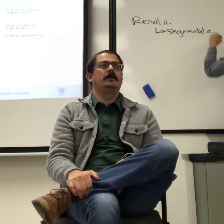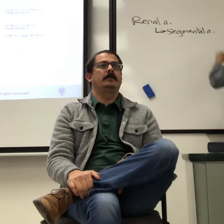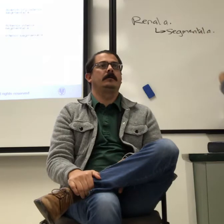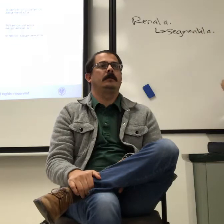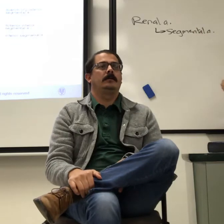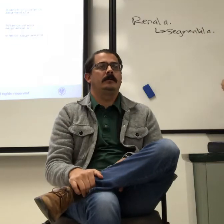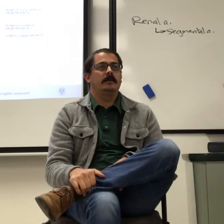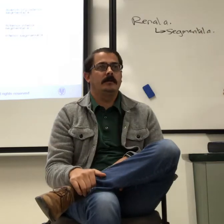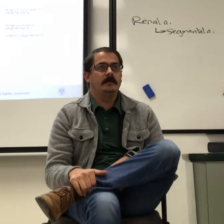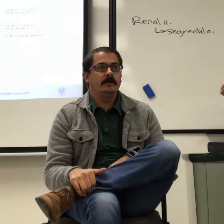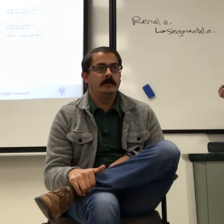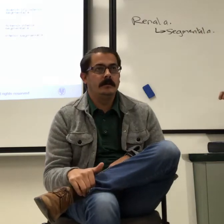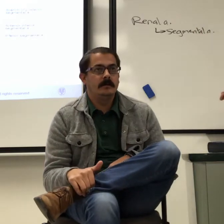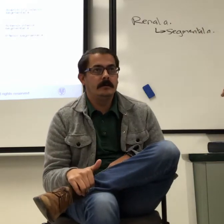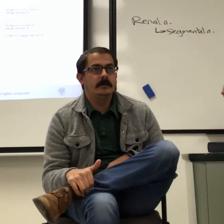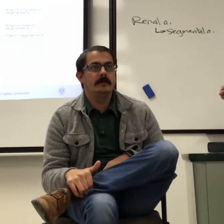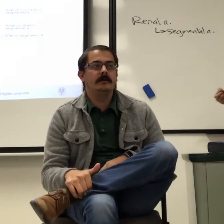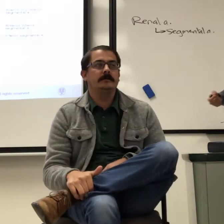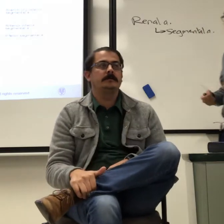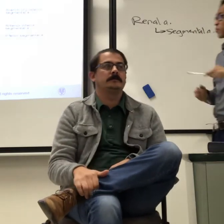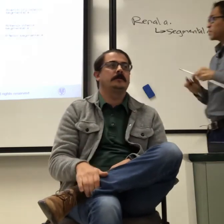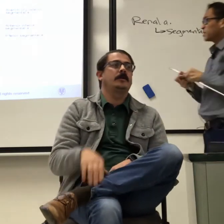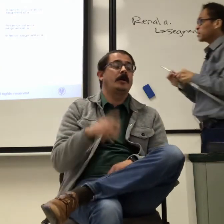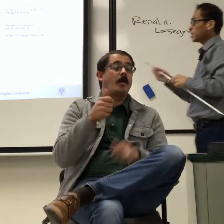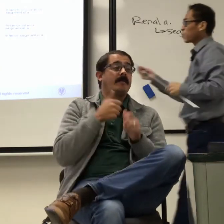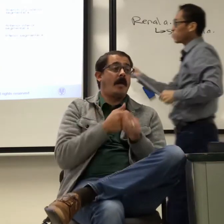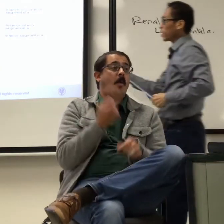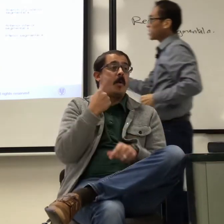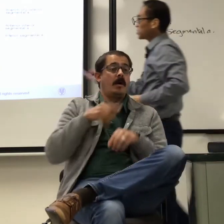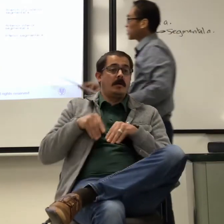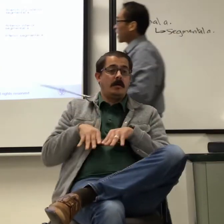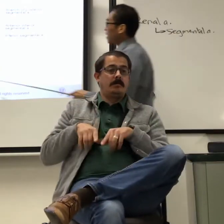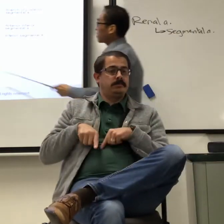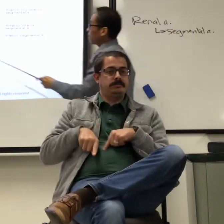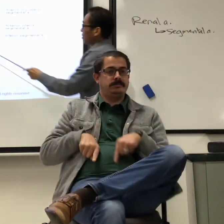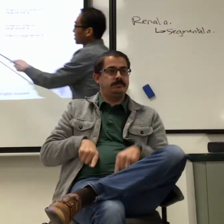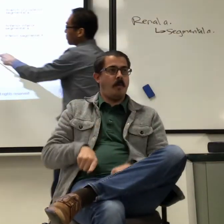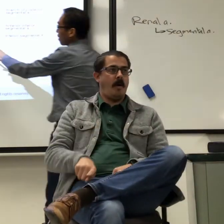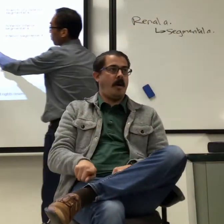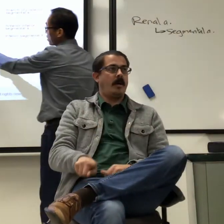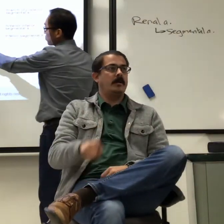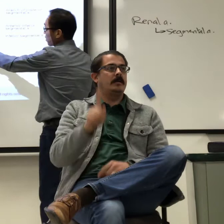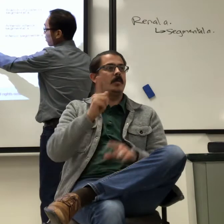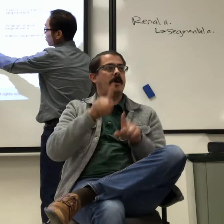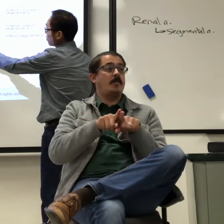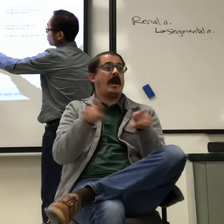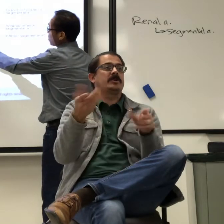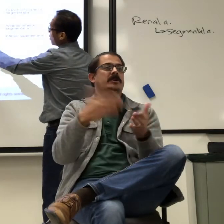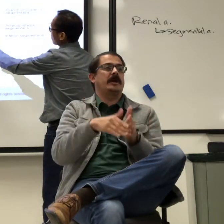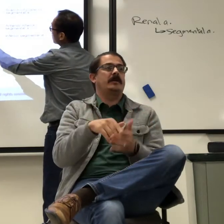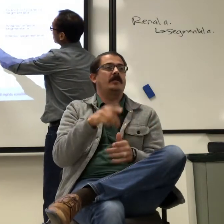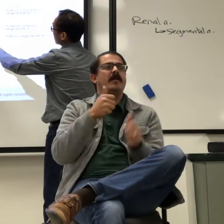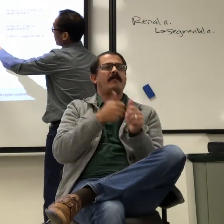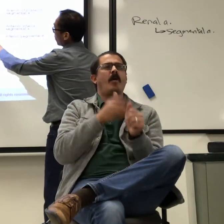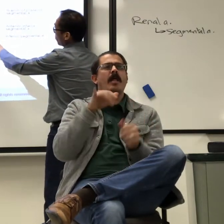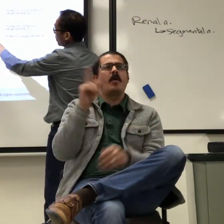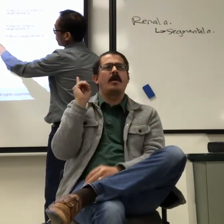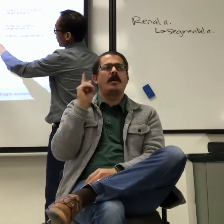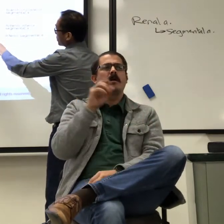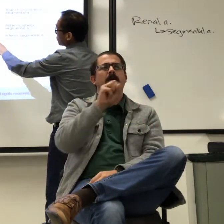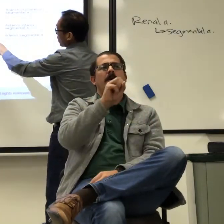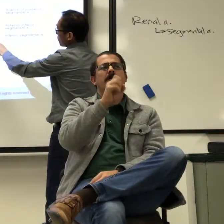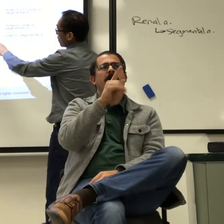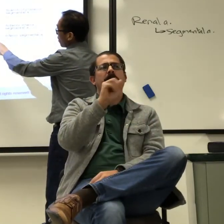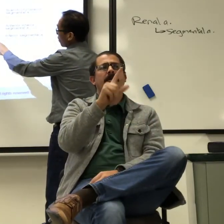Segmental arteries. And let's follow one segmental artery to see where it branches again. Let's follow this one here. There's a segmental. When